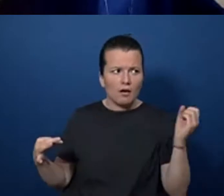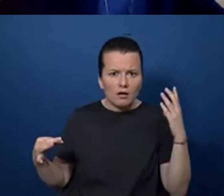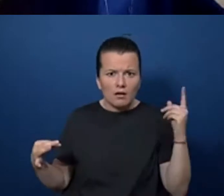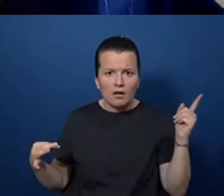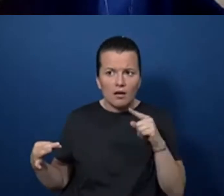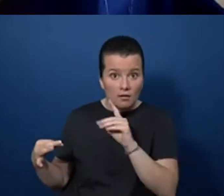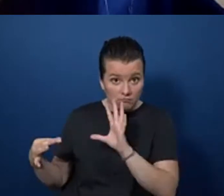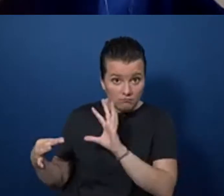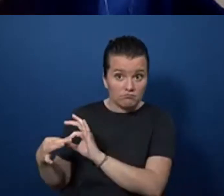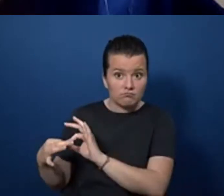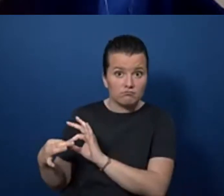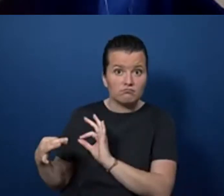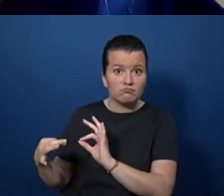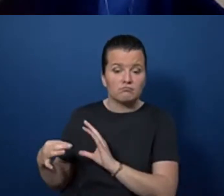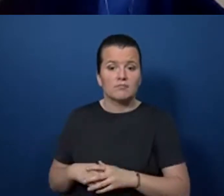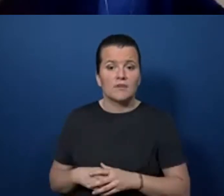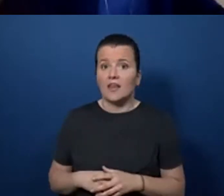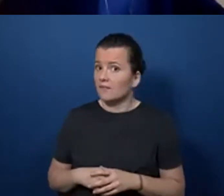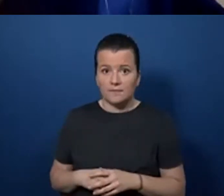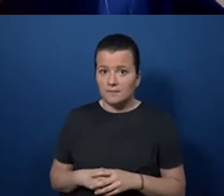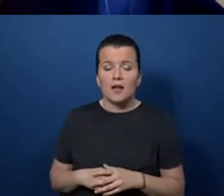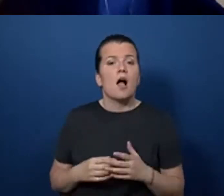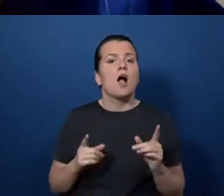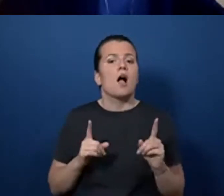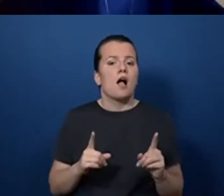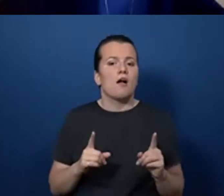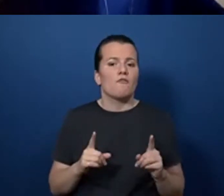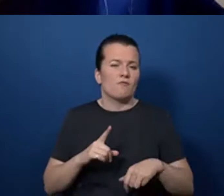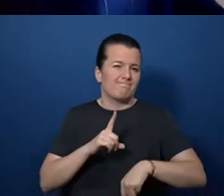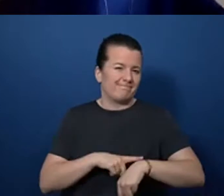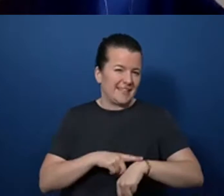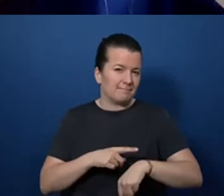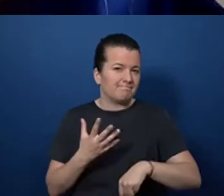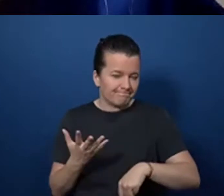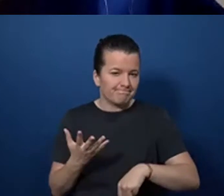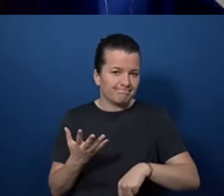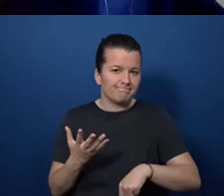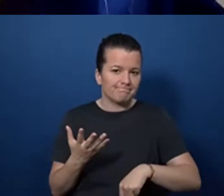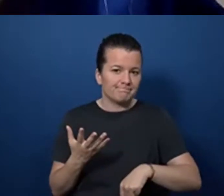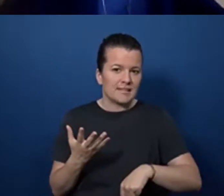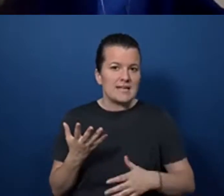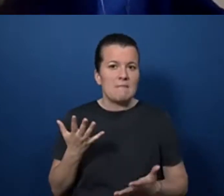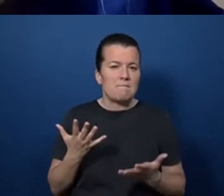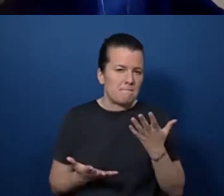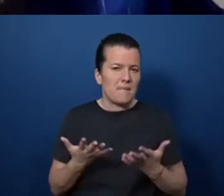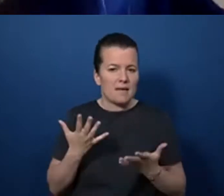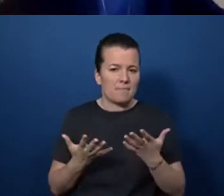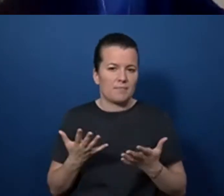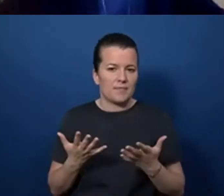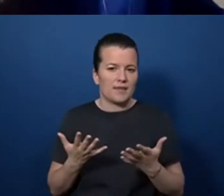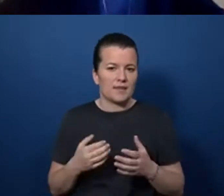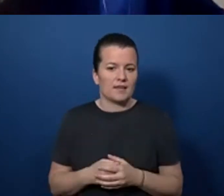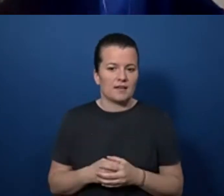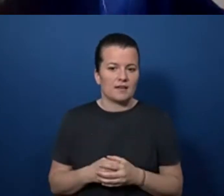otherwise, just for the sake of time, we will listen to someone who is very,